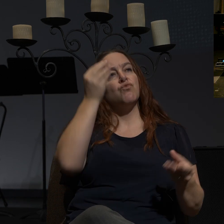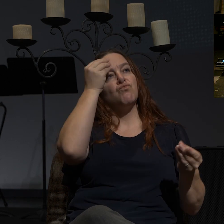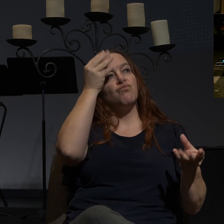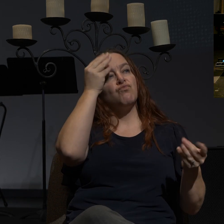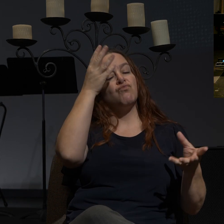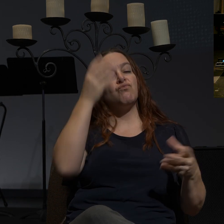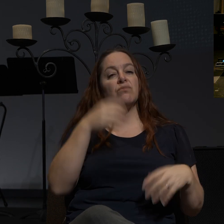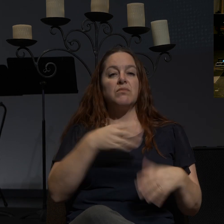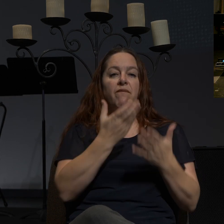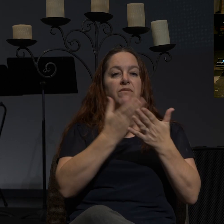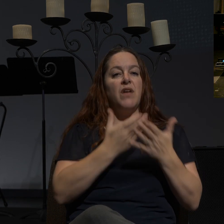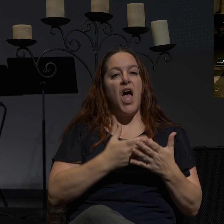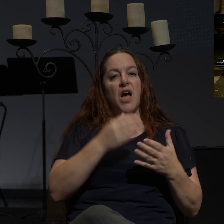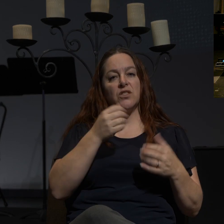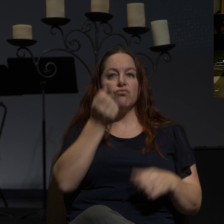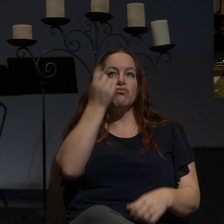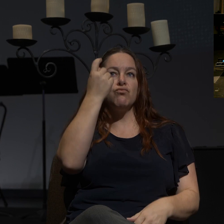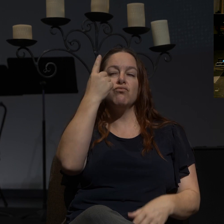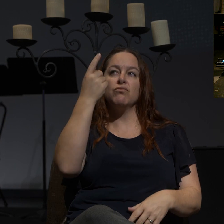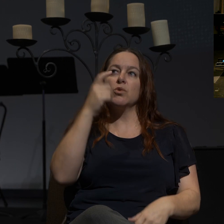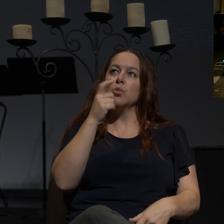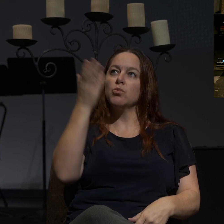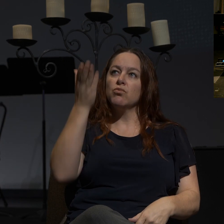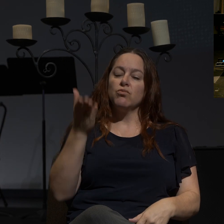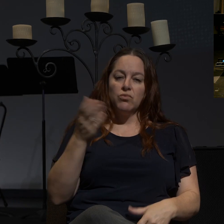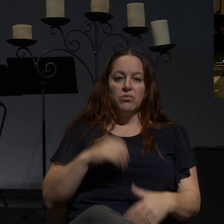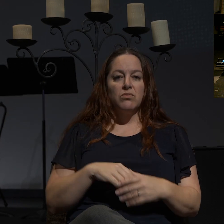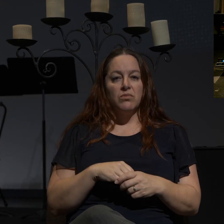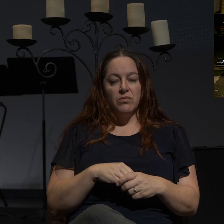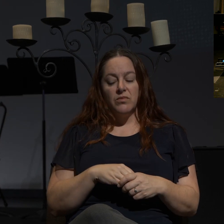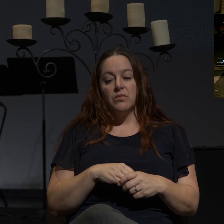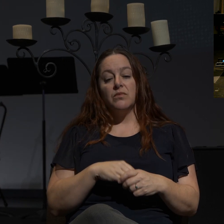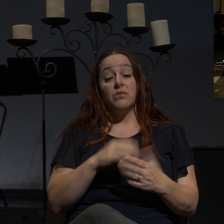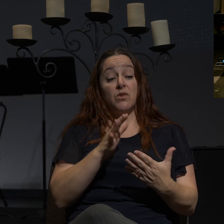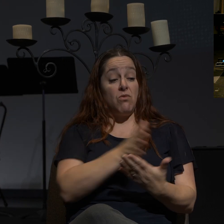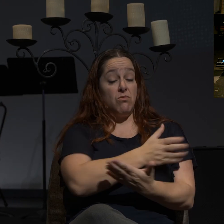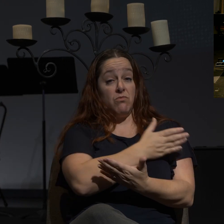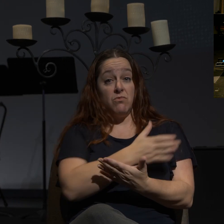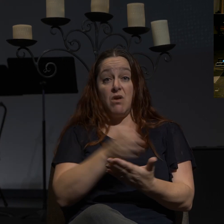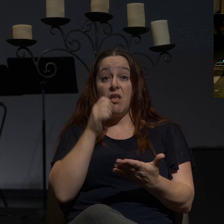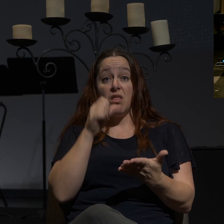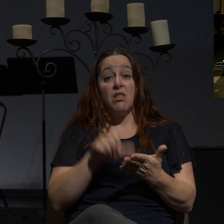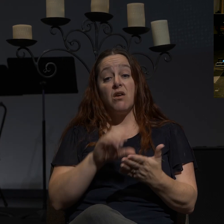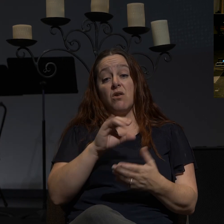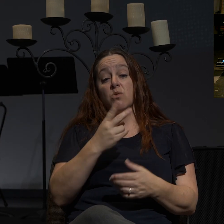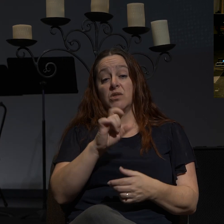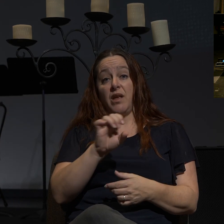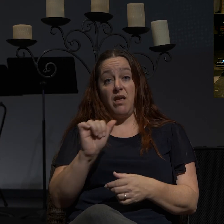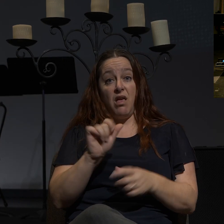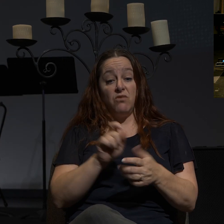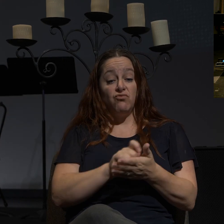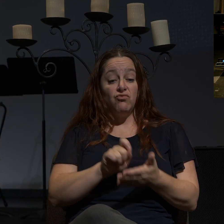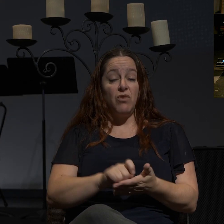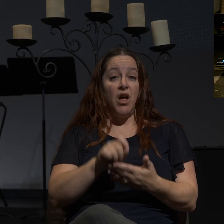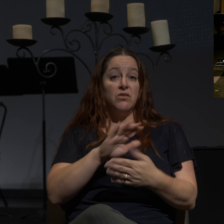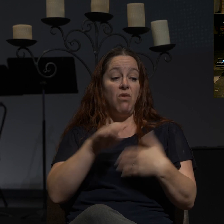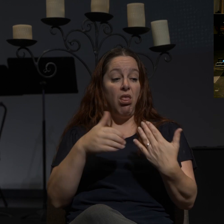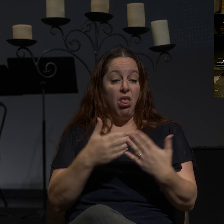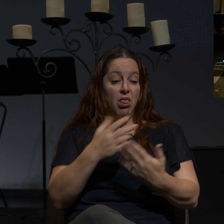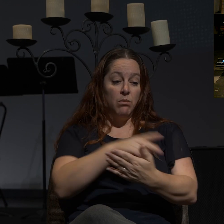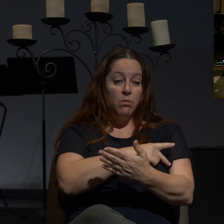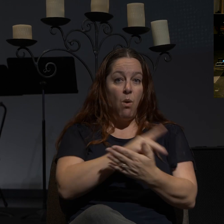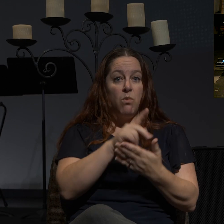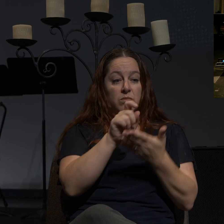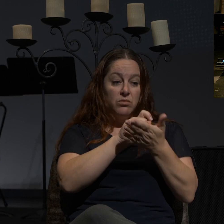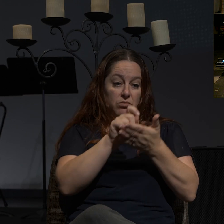facts about him. And so throughout the letter that Hosea writes, throughout these poems that he puts down to